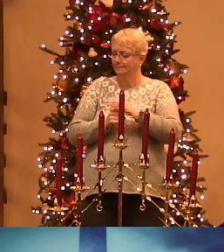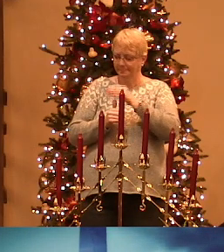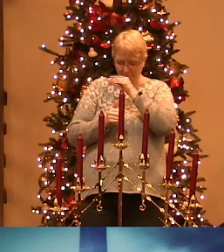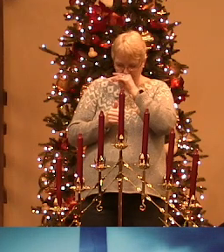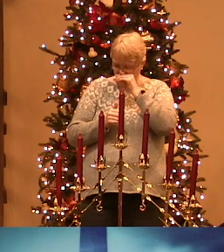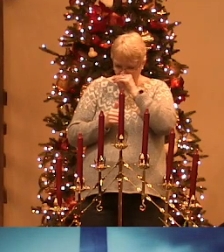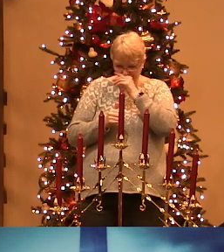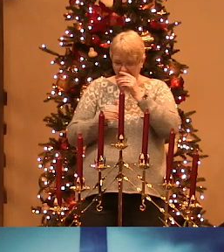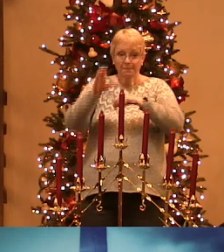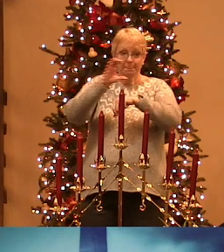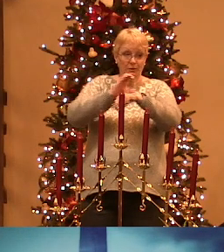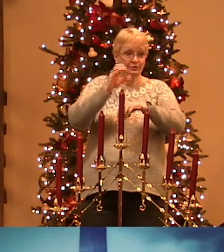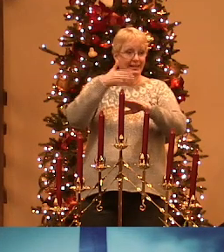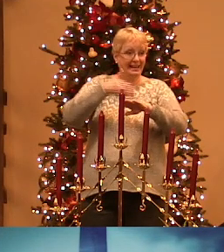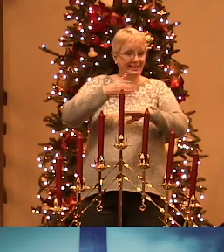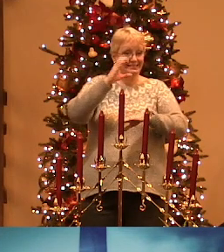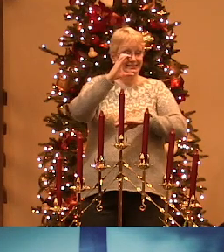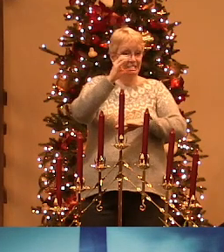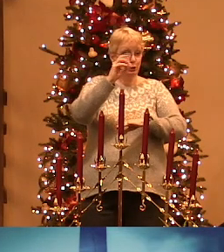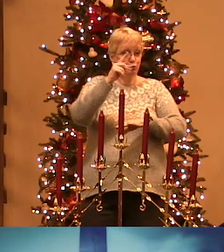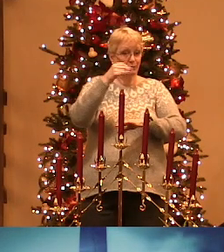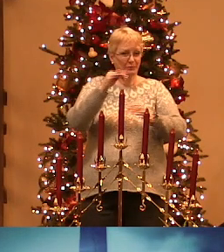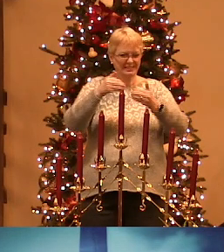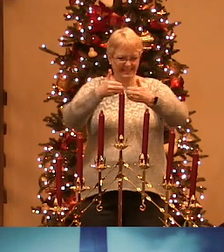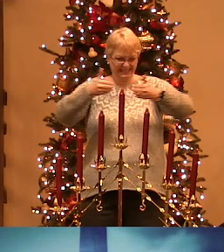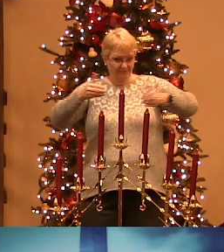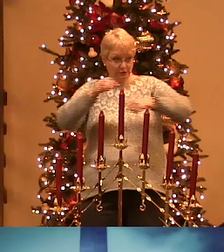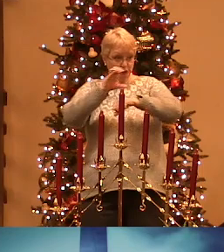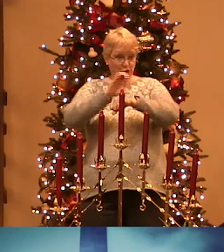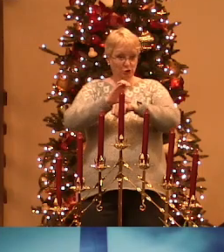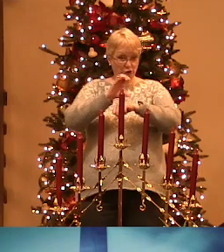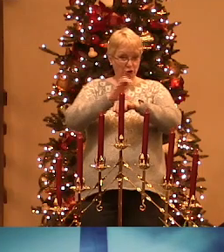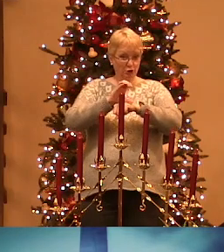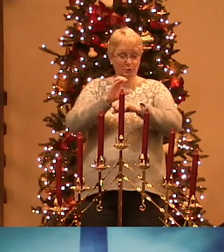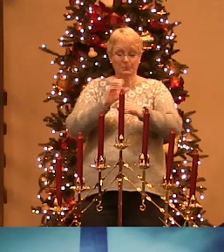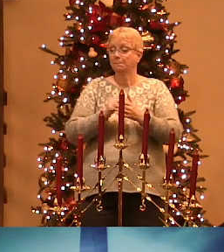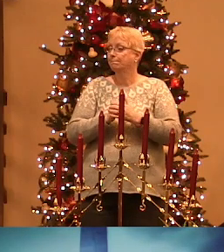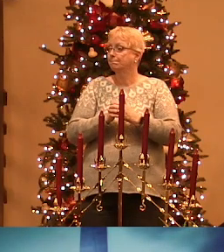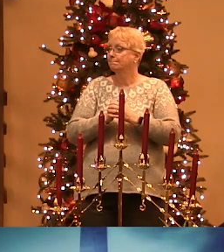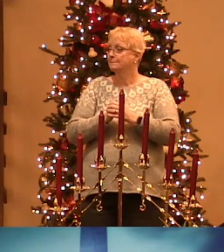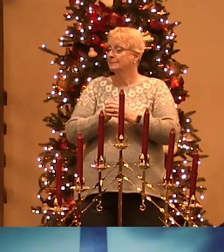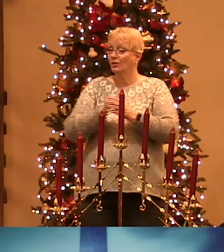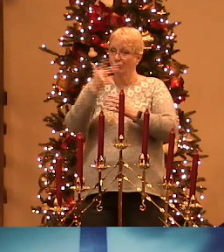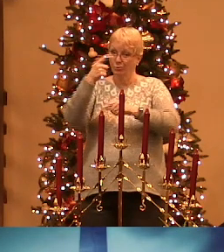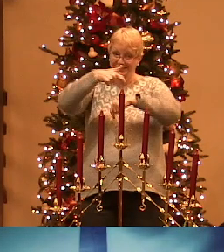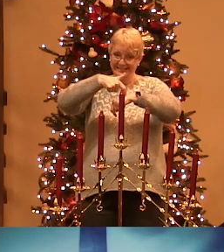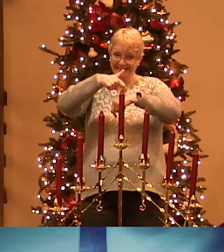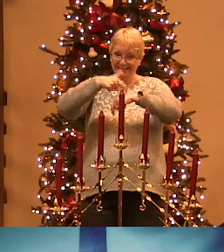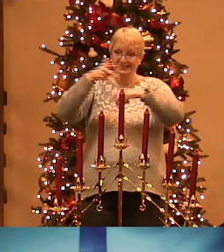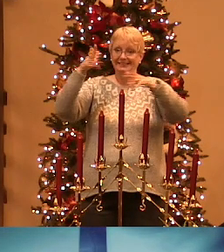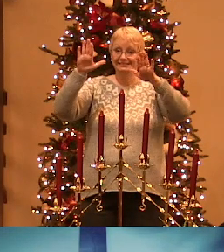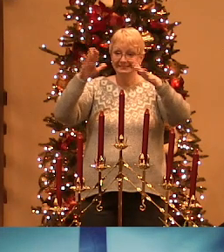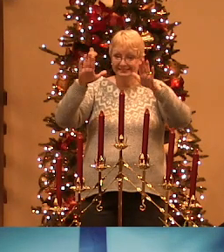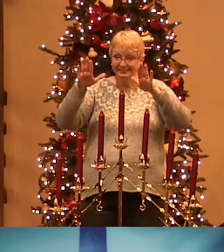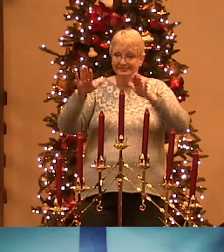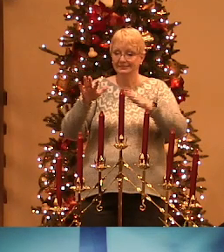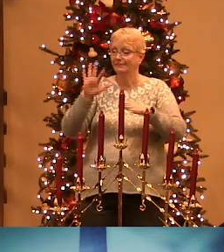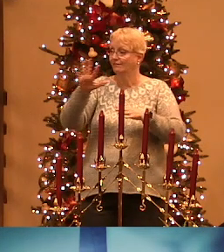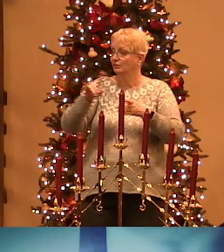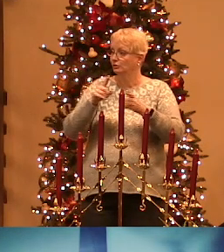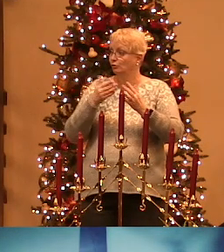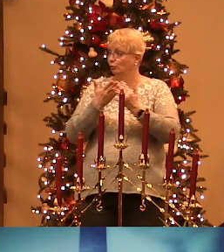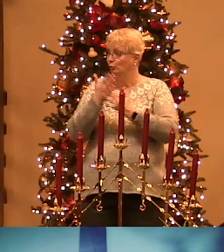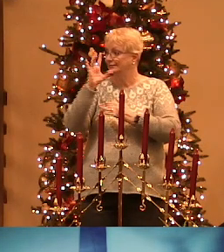The church at Corinth was very divided. I've taught through 1 and 2 Corinthians three times in Sunday school classes and Bible studies,